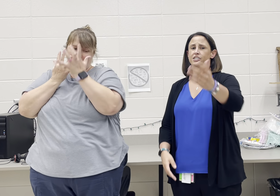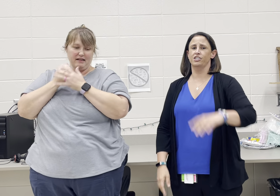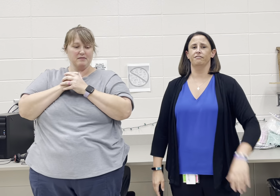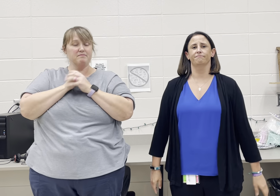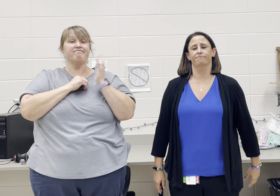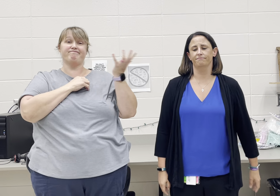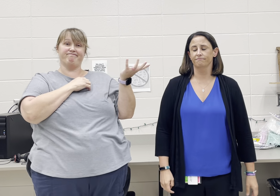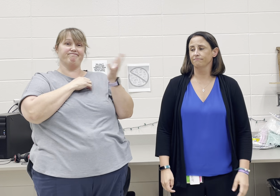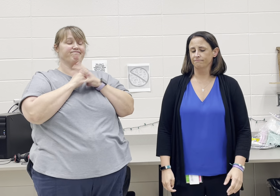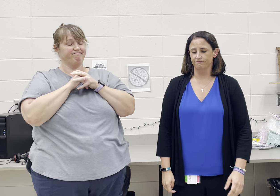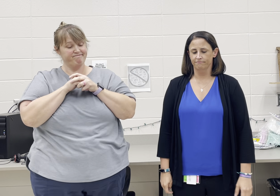variation.